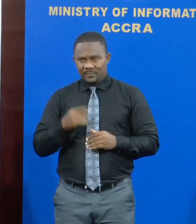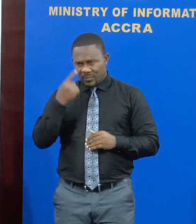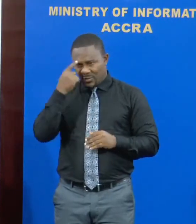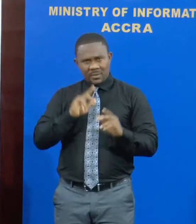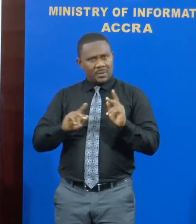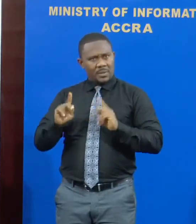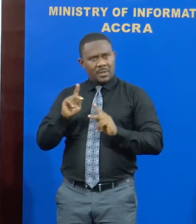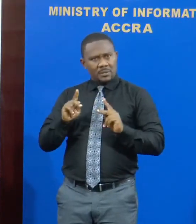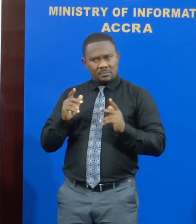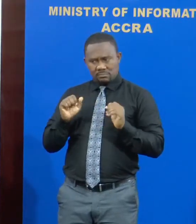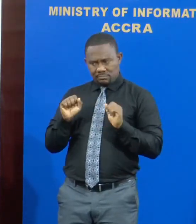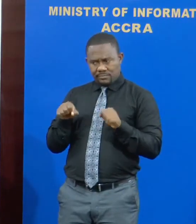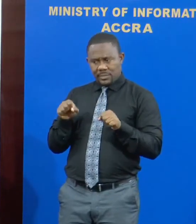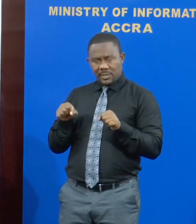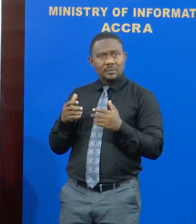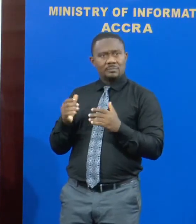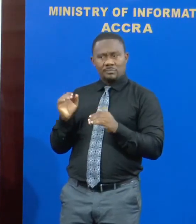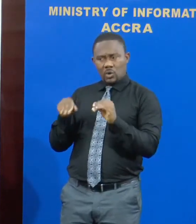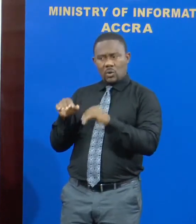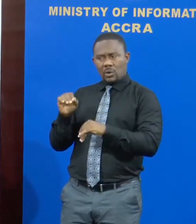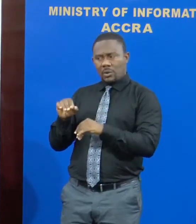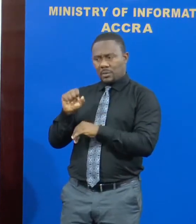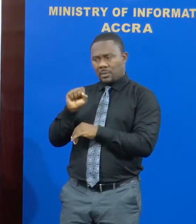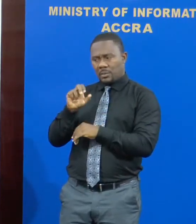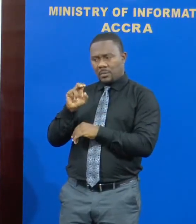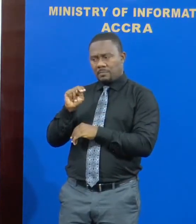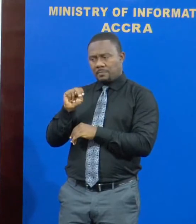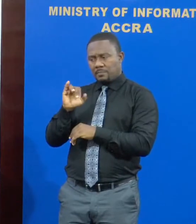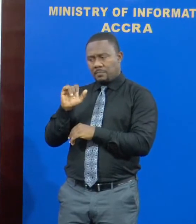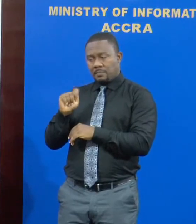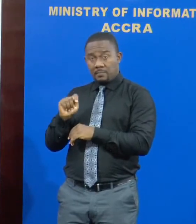people to contribute to SNIT.